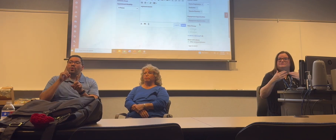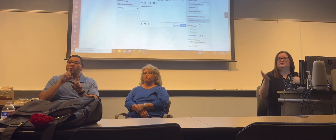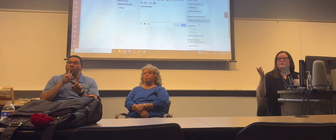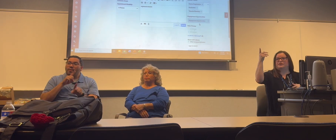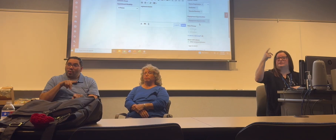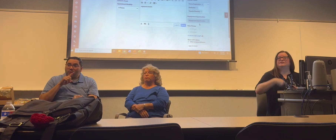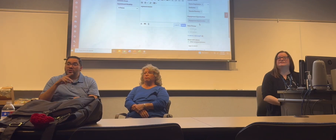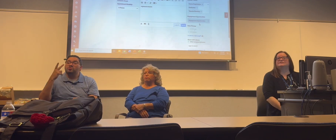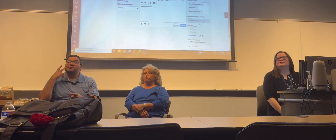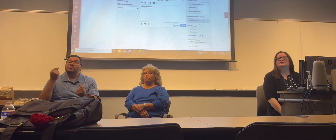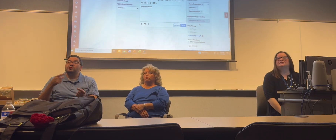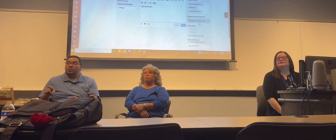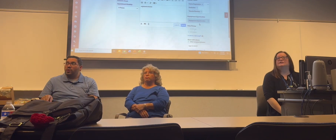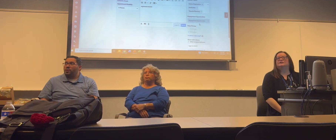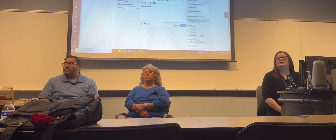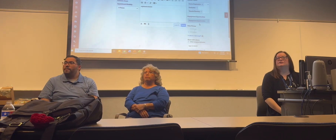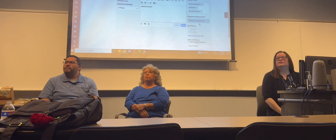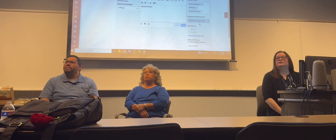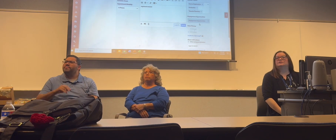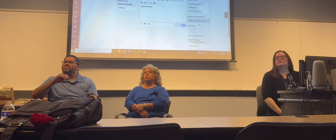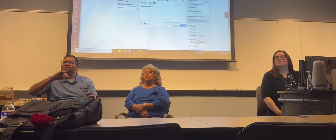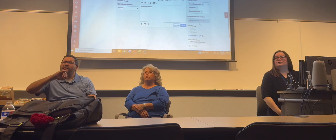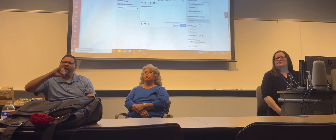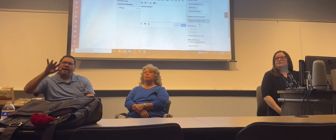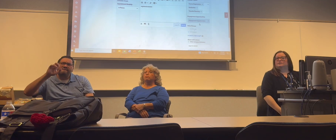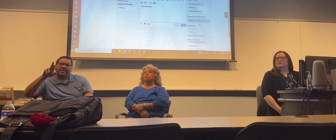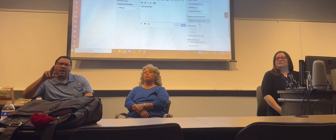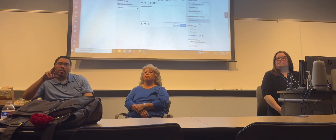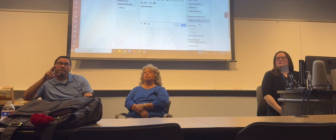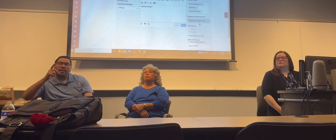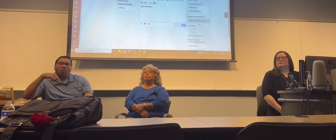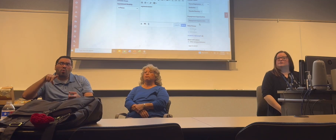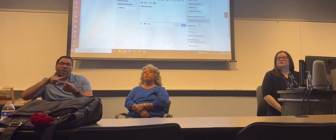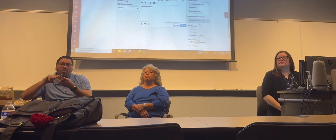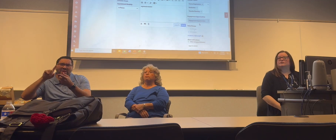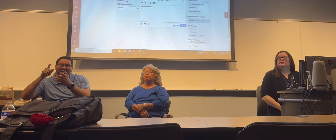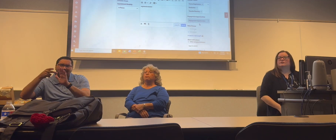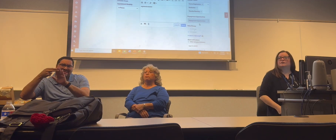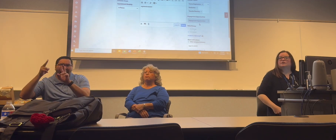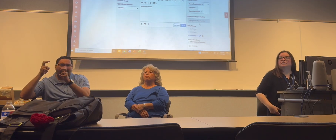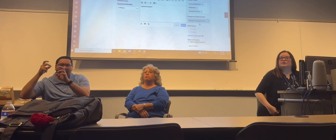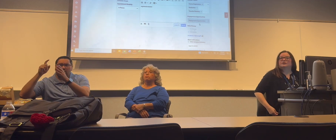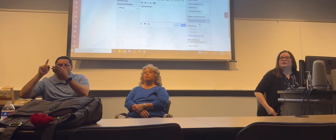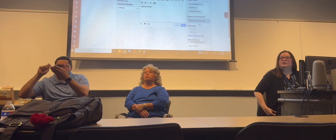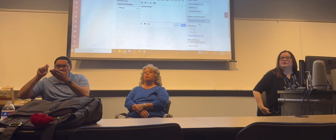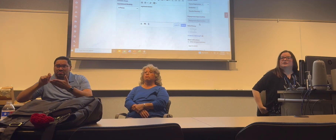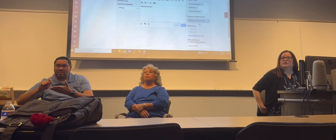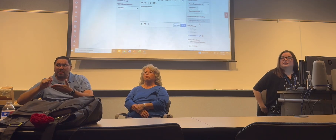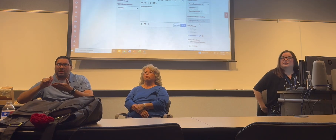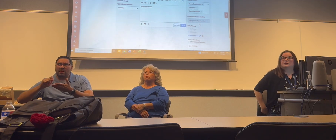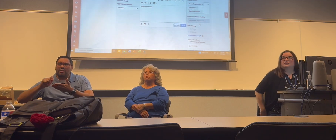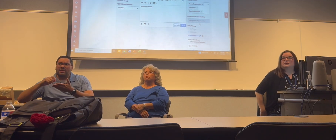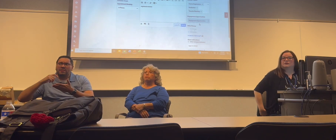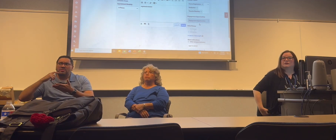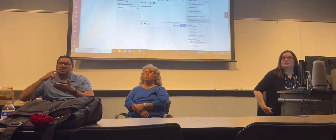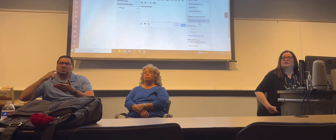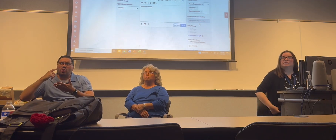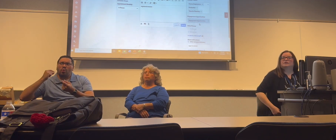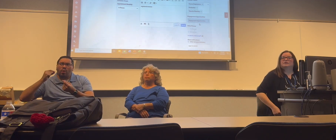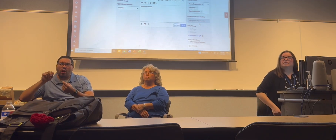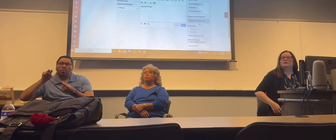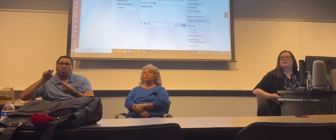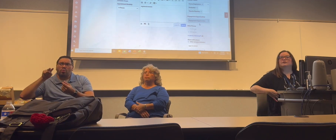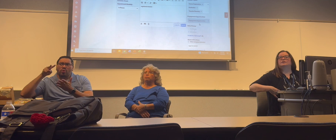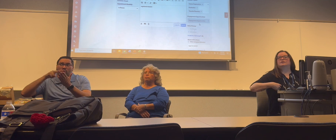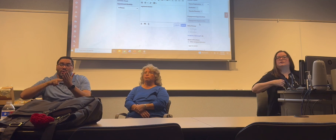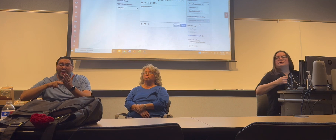what's going on. Yes? But when we tag them, it tags it for the outside, but when the meeting say this